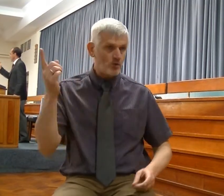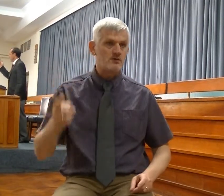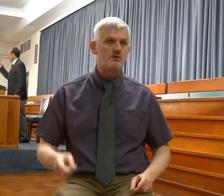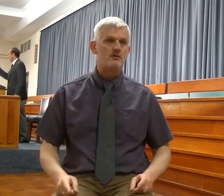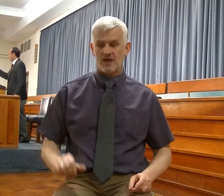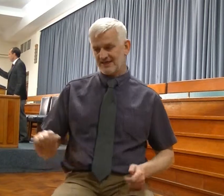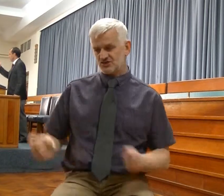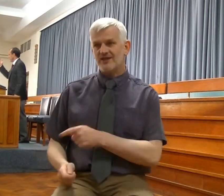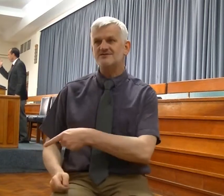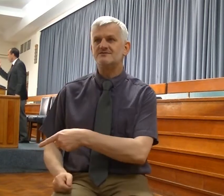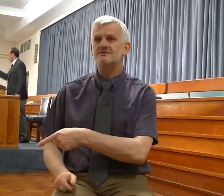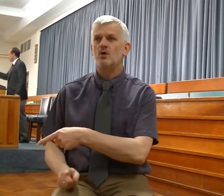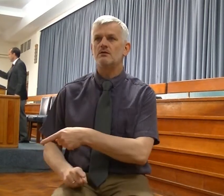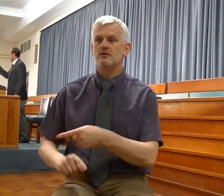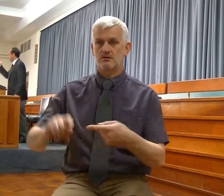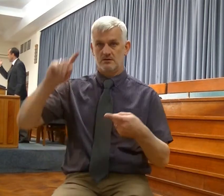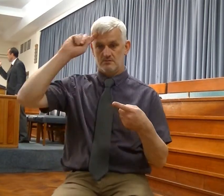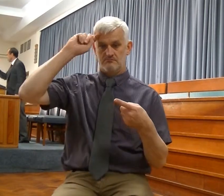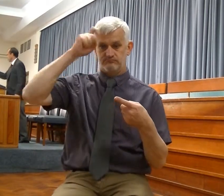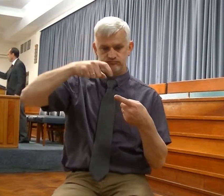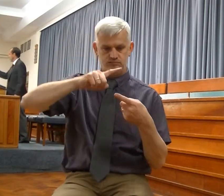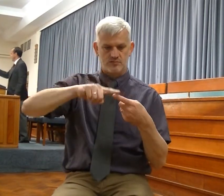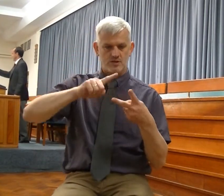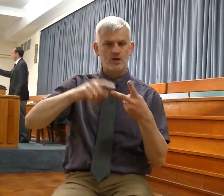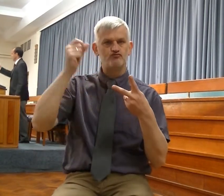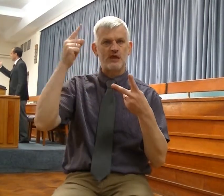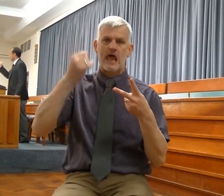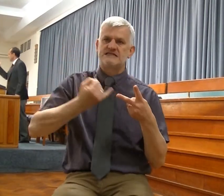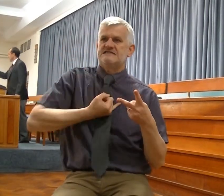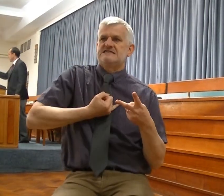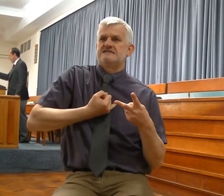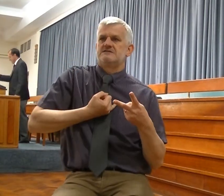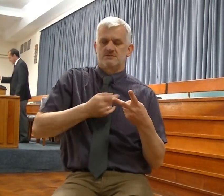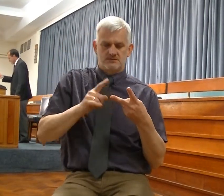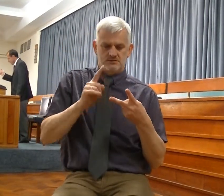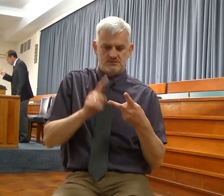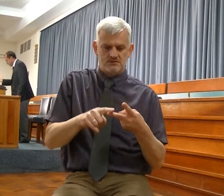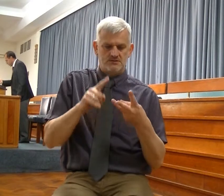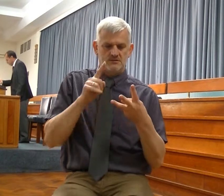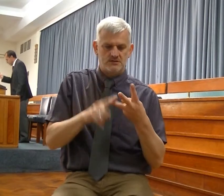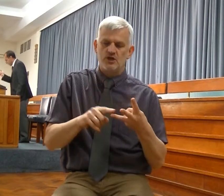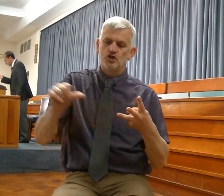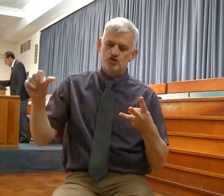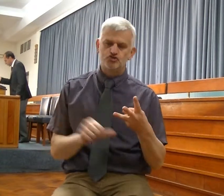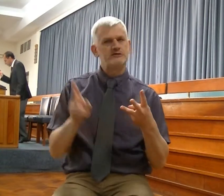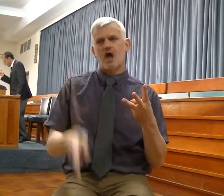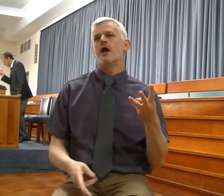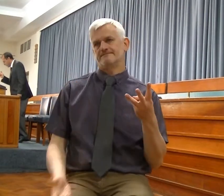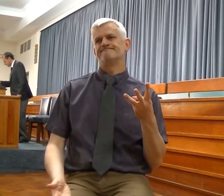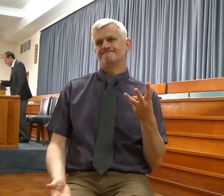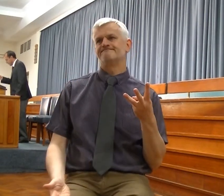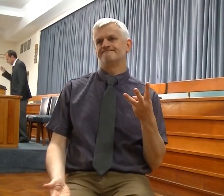to his senses, he believed that, he acknowledged that he is a sinner, that he is guilty, and he deserved